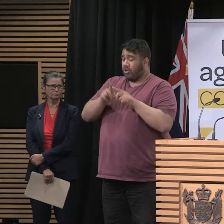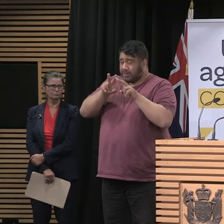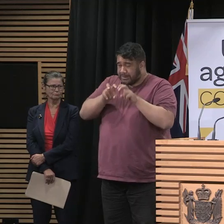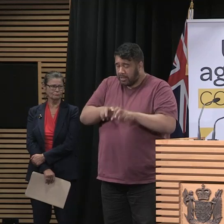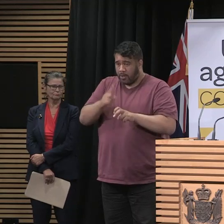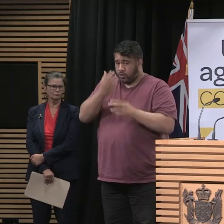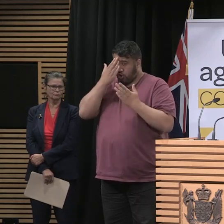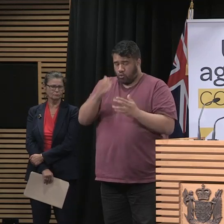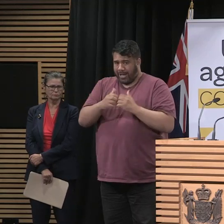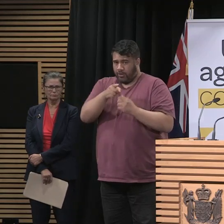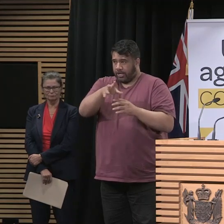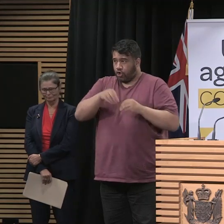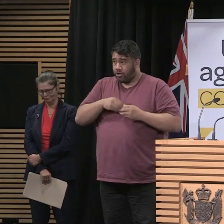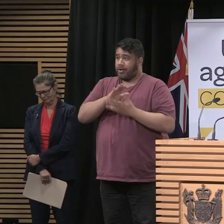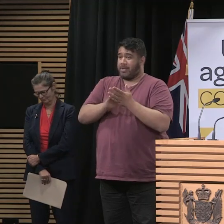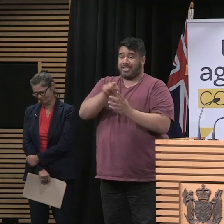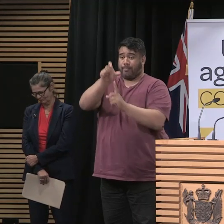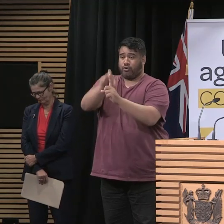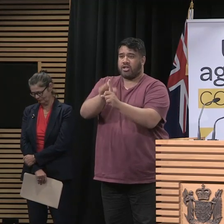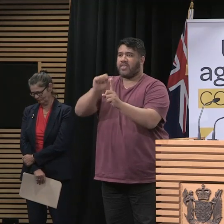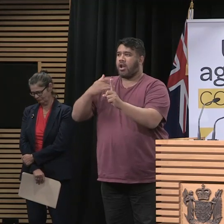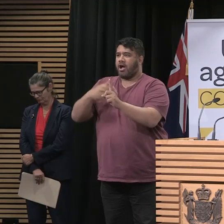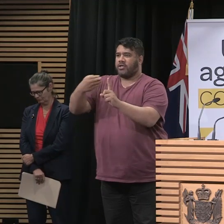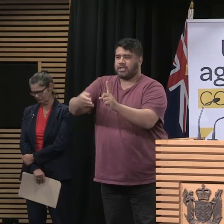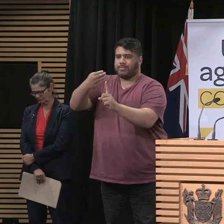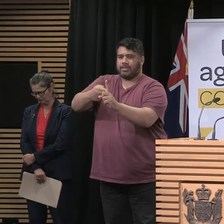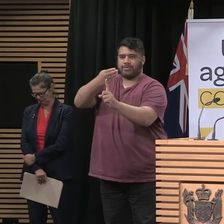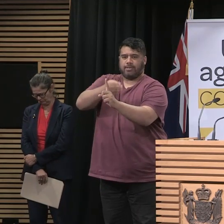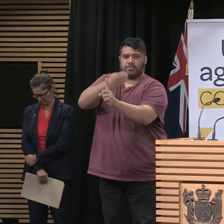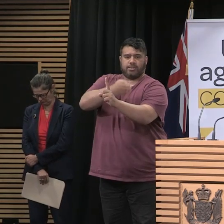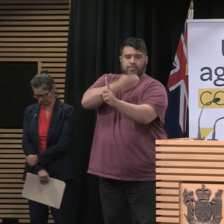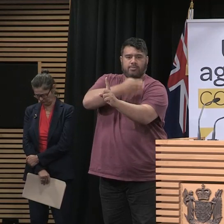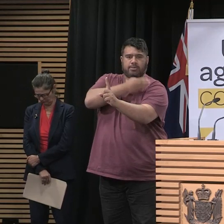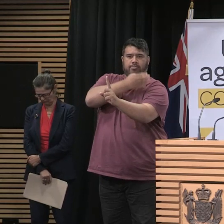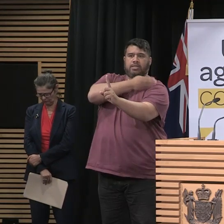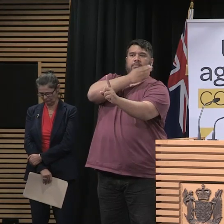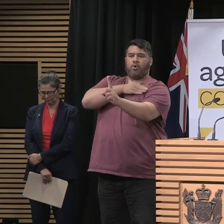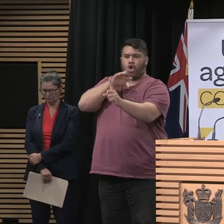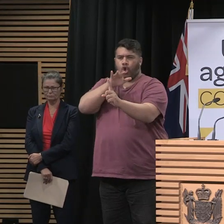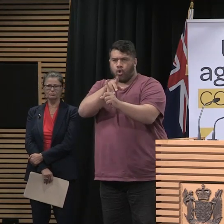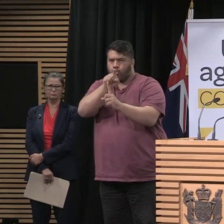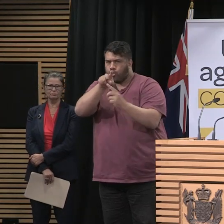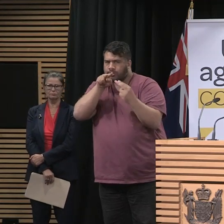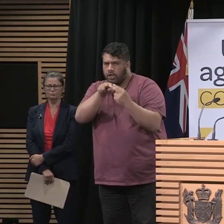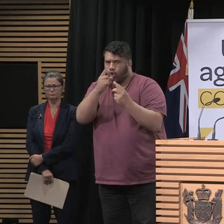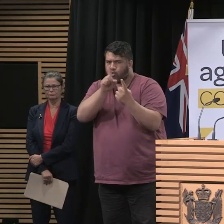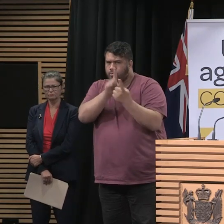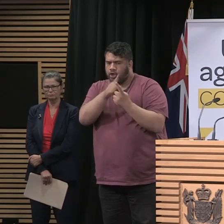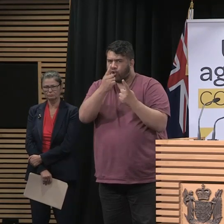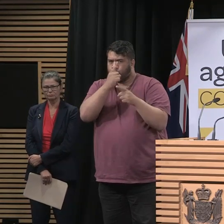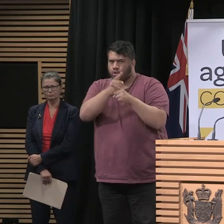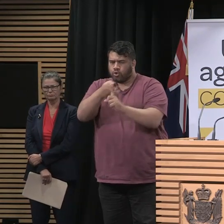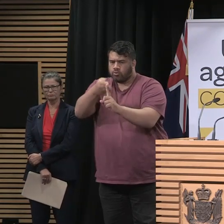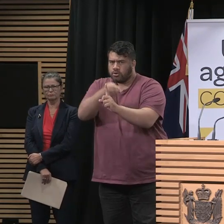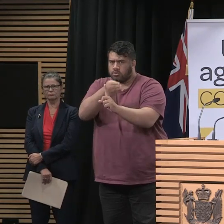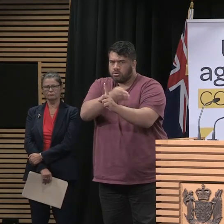into actively tracing back through the chain to see how many people the case may have had interaction with, particularly close